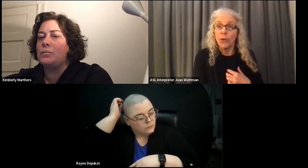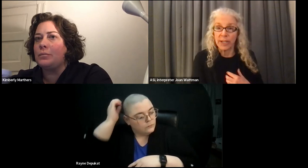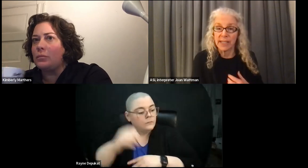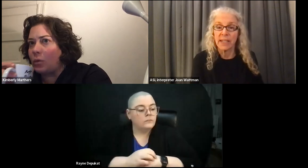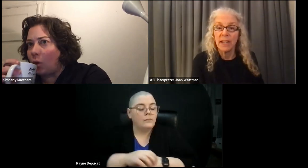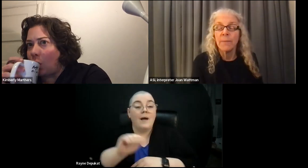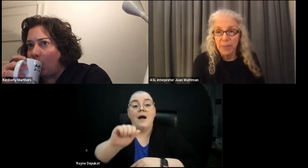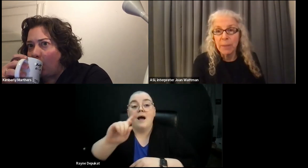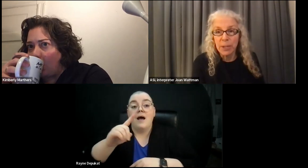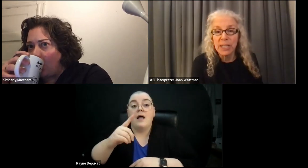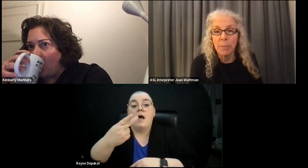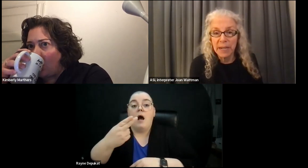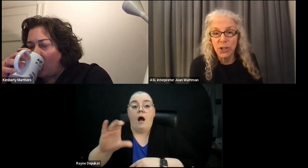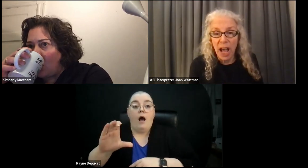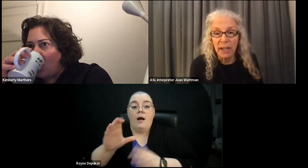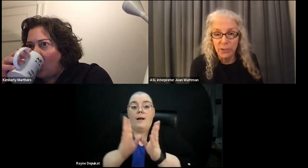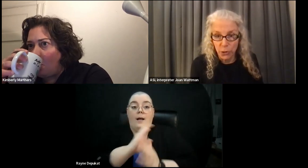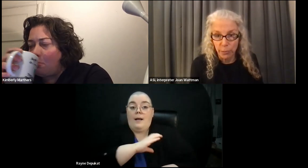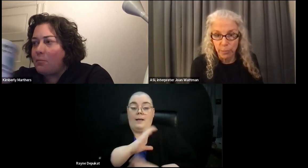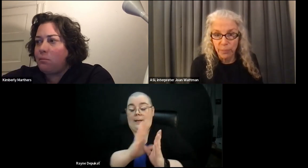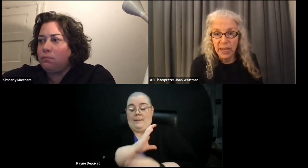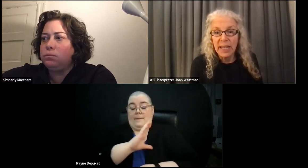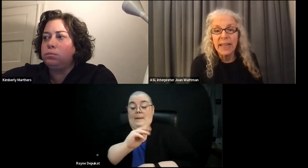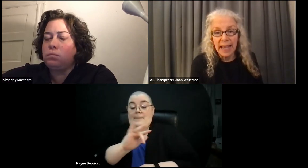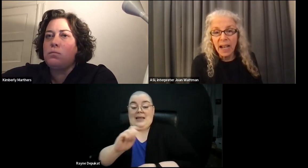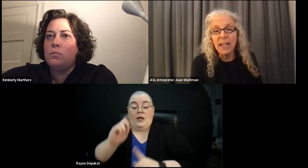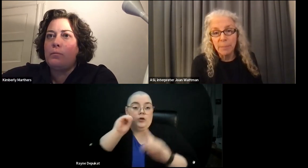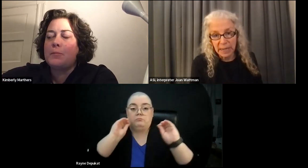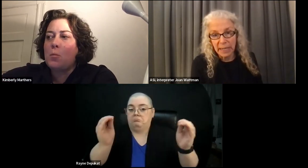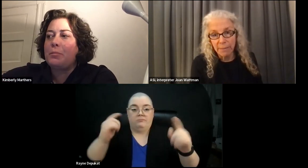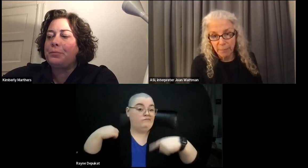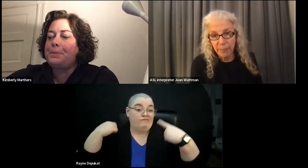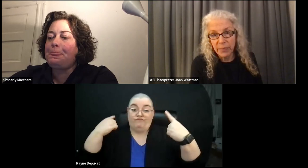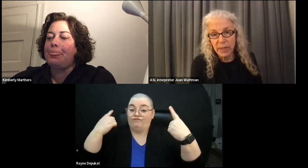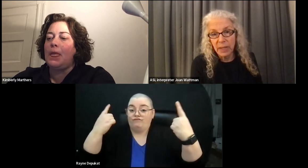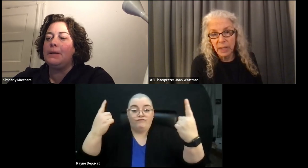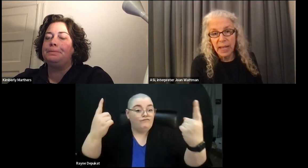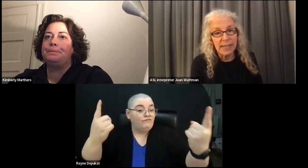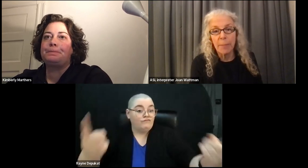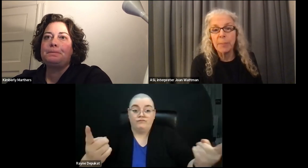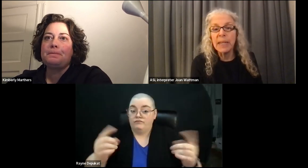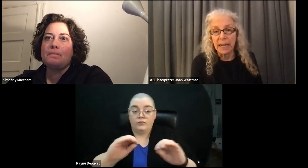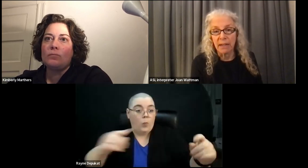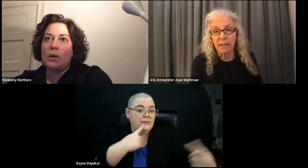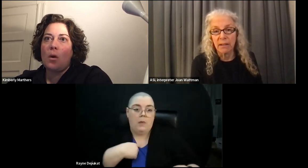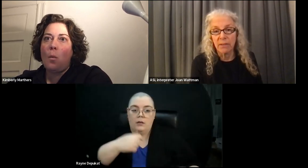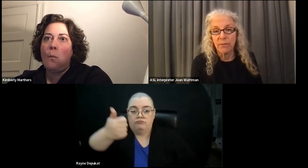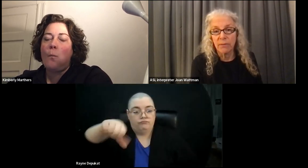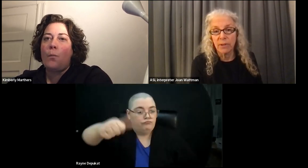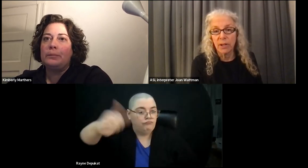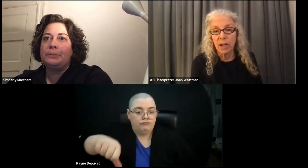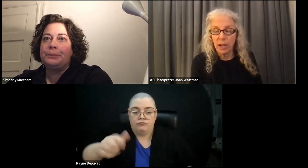an increase in participation on Zoom. The ad hoc committee has not been meeting.